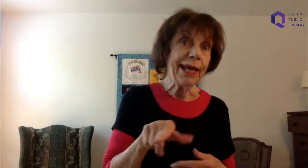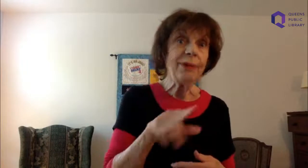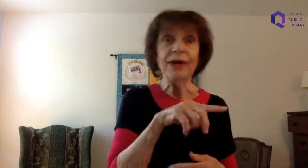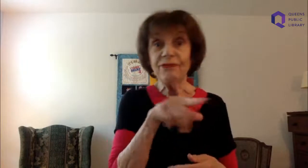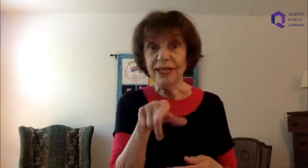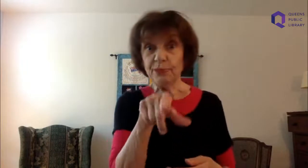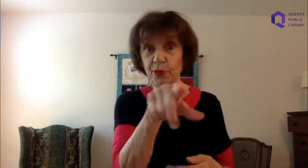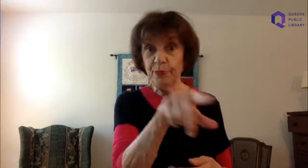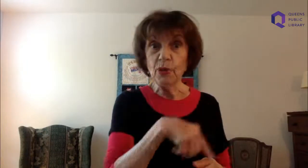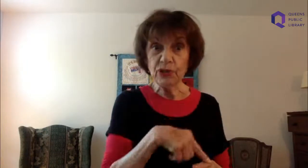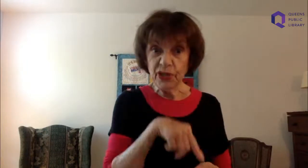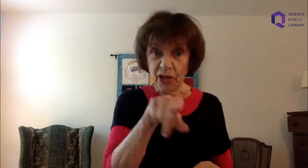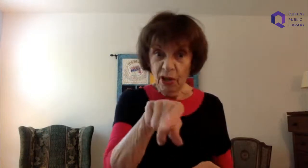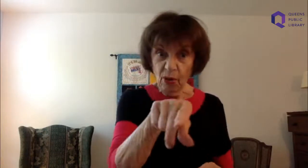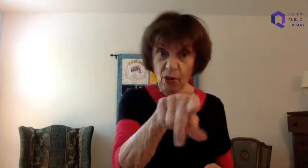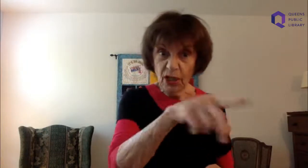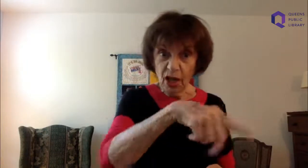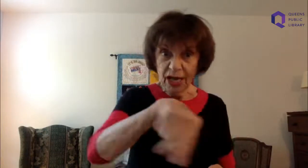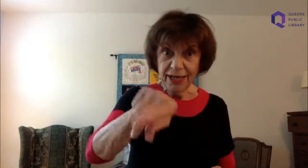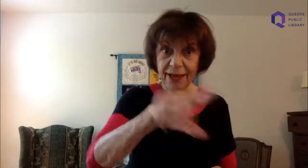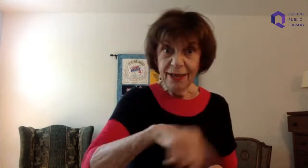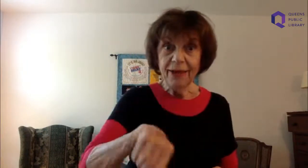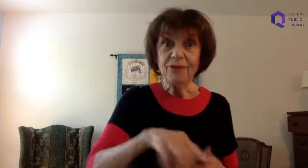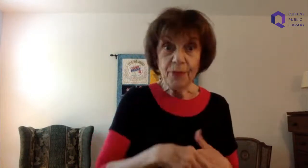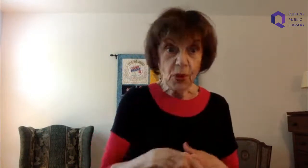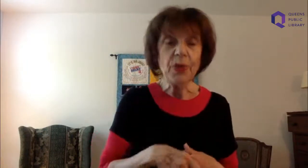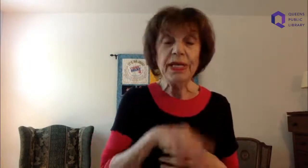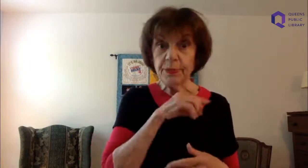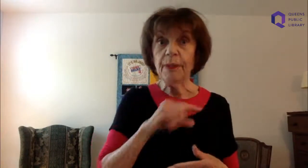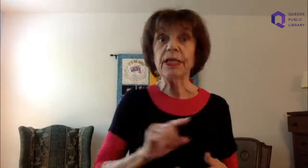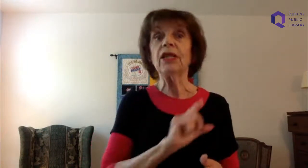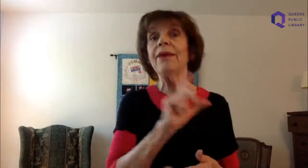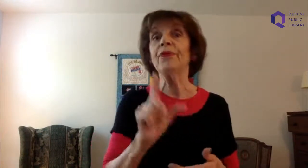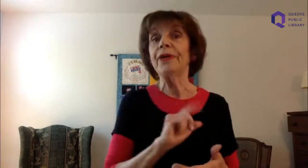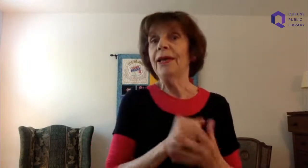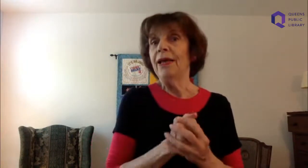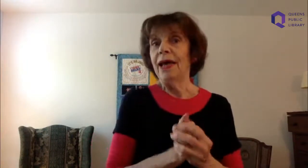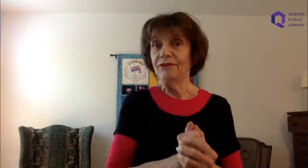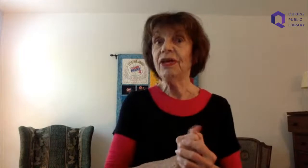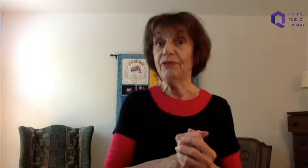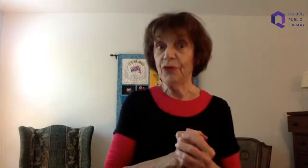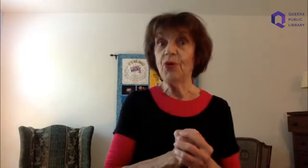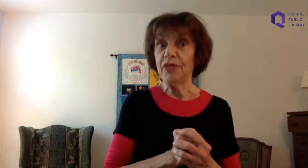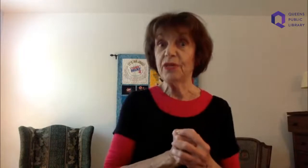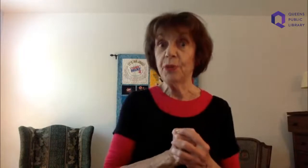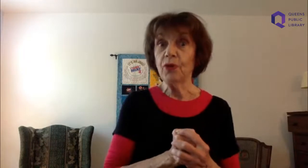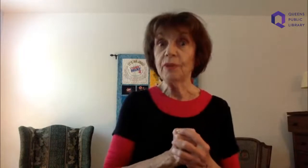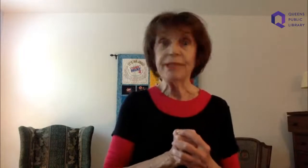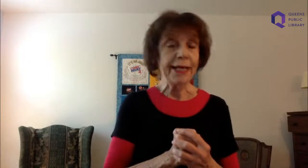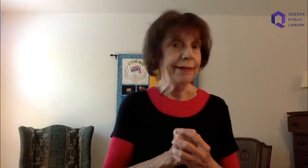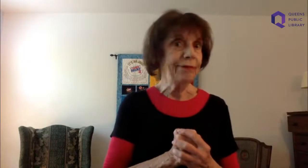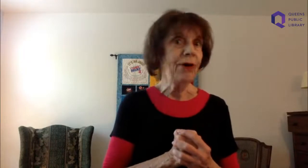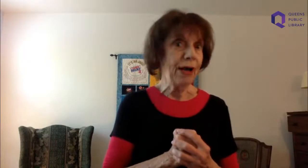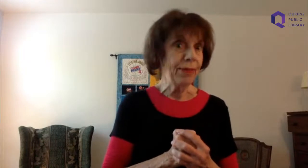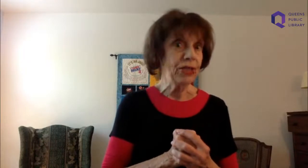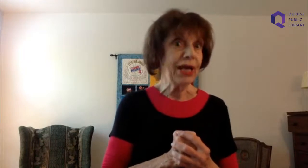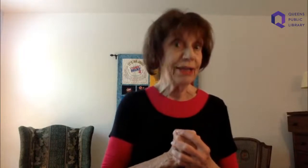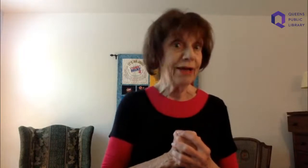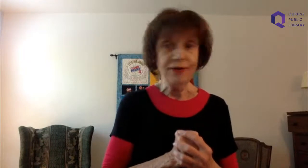out my Facebook posts all on from the Queens Public Library. I've done a few of these programs, and you know how much I love